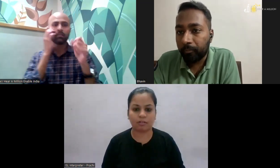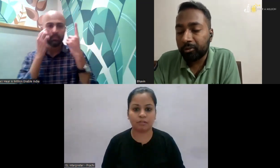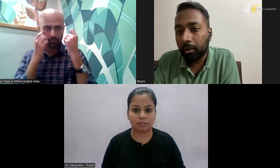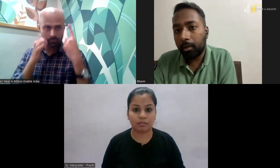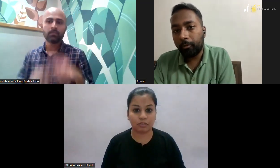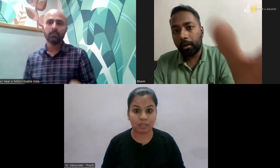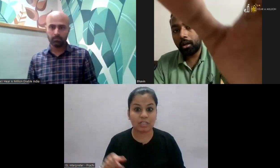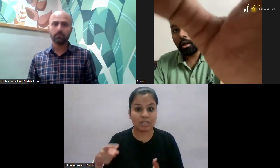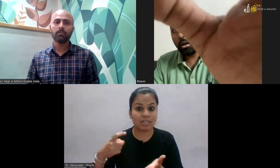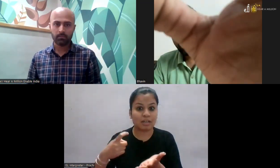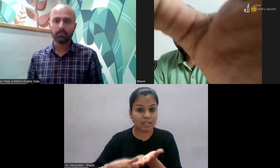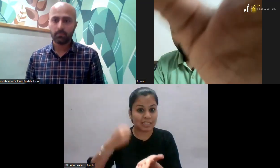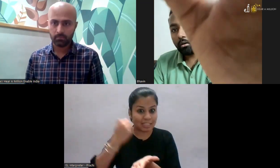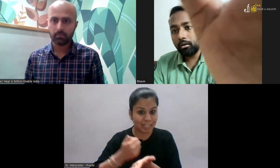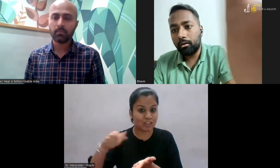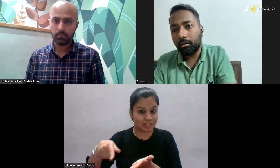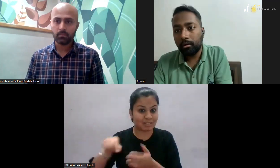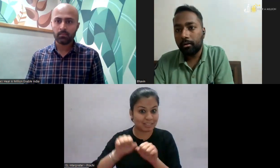Registration of certificate